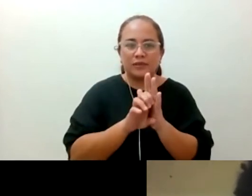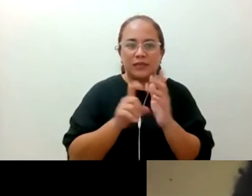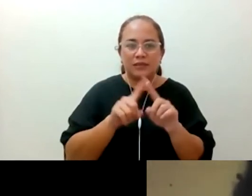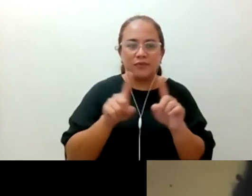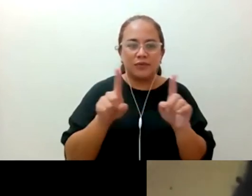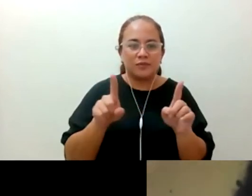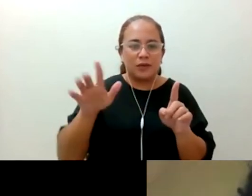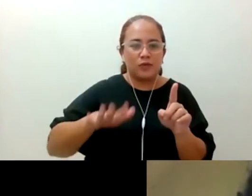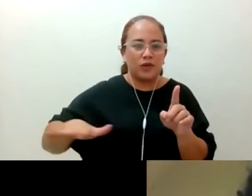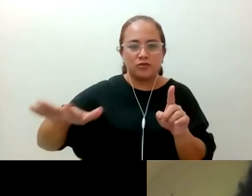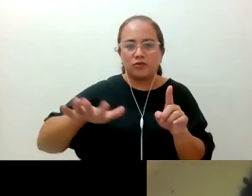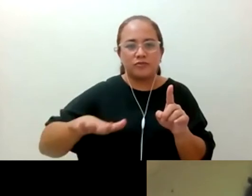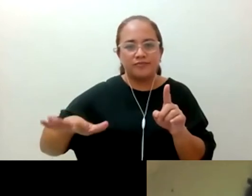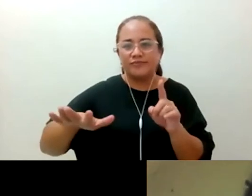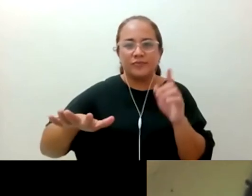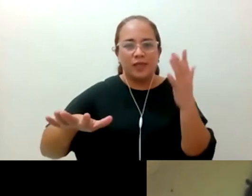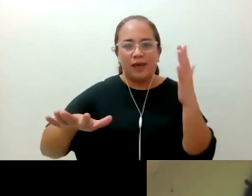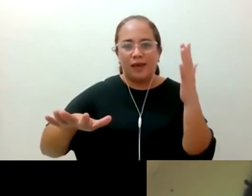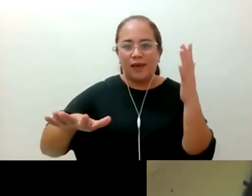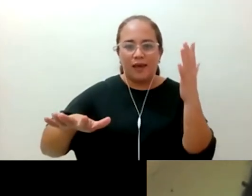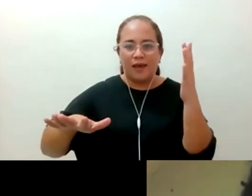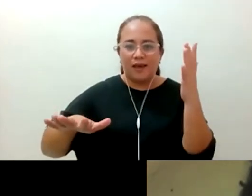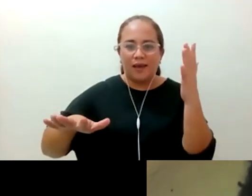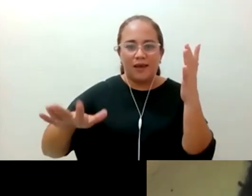by location,